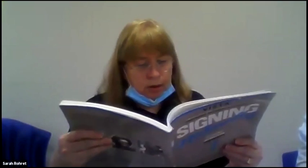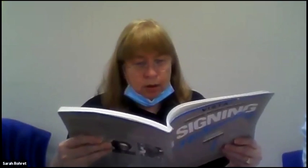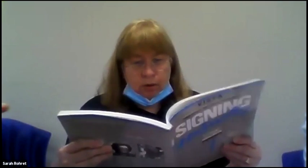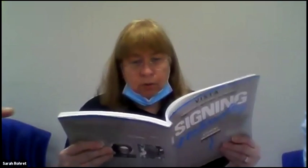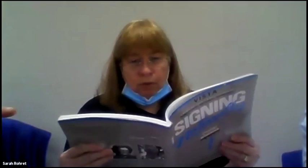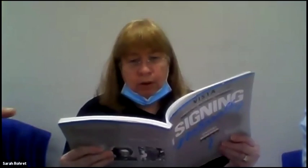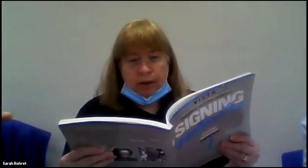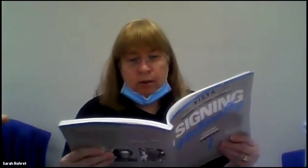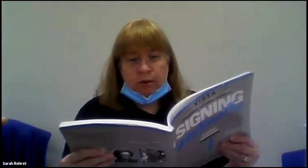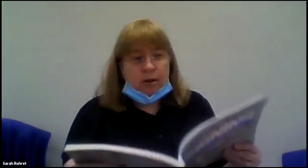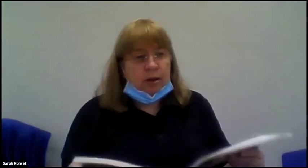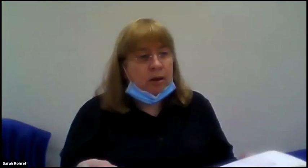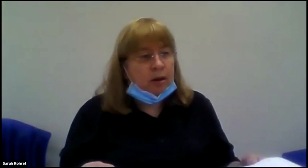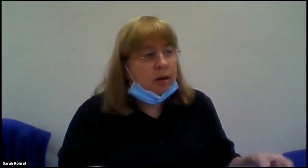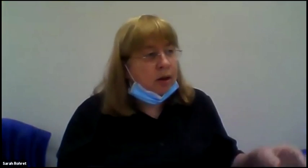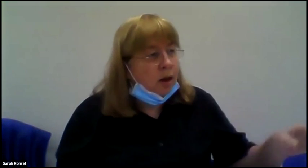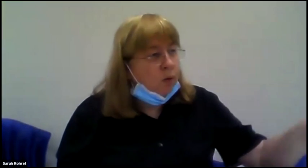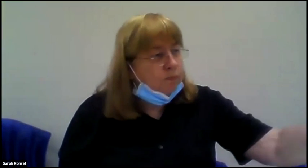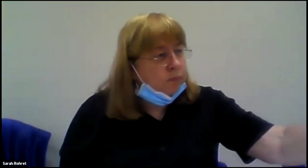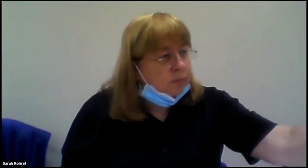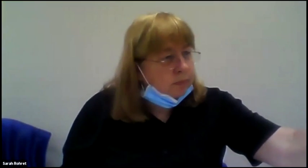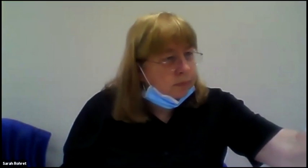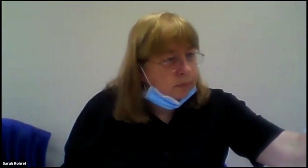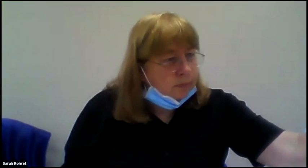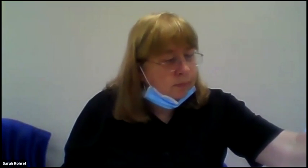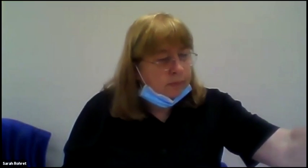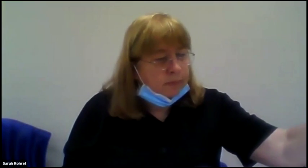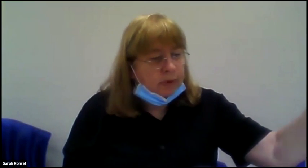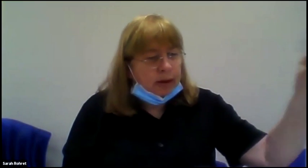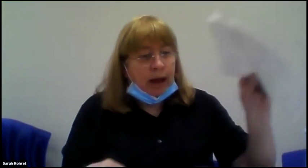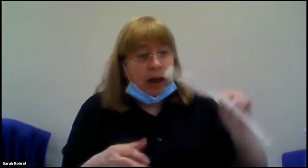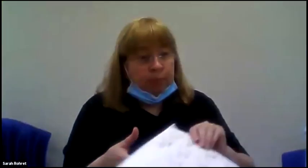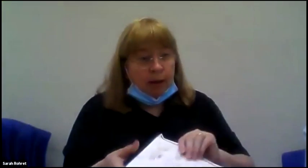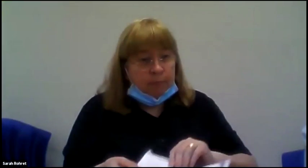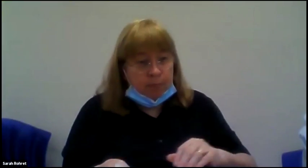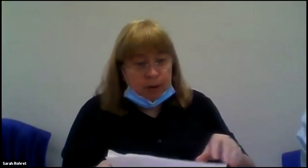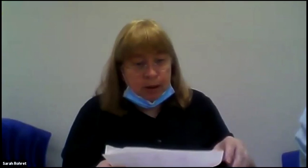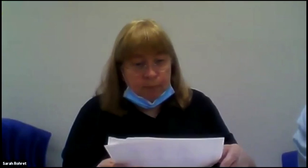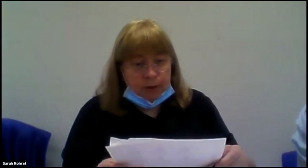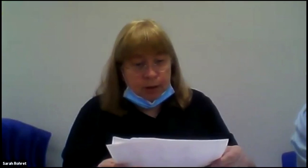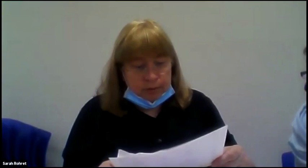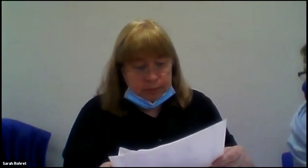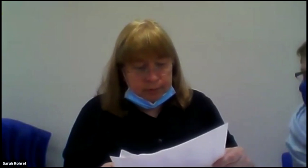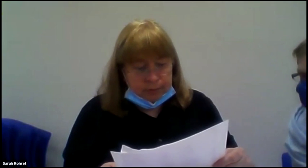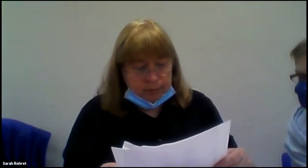sticking in there. Oh, I probably put it up there.